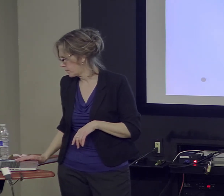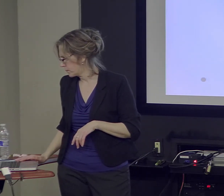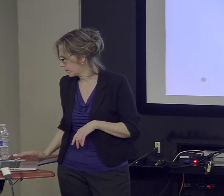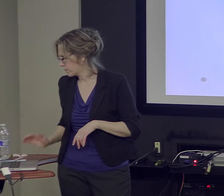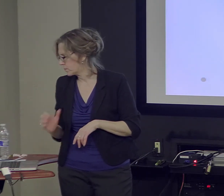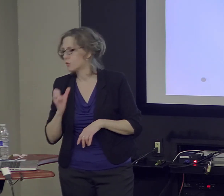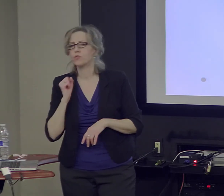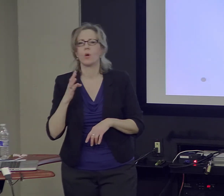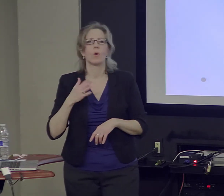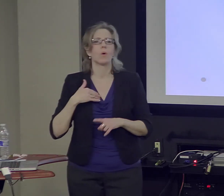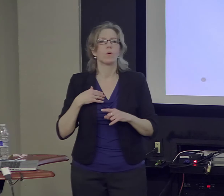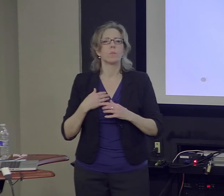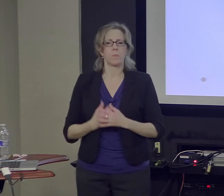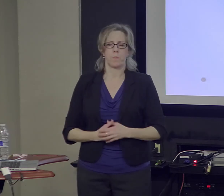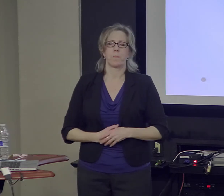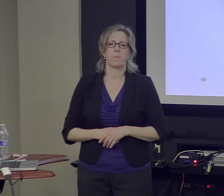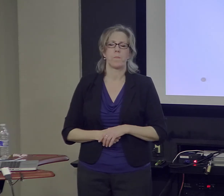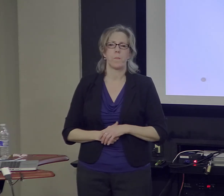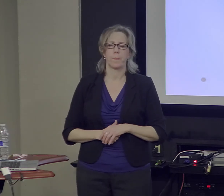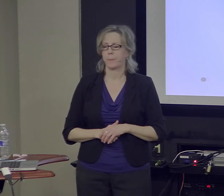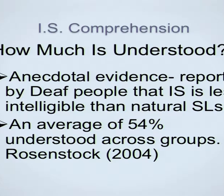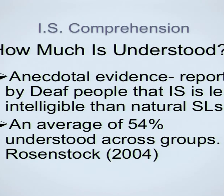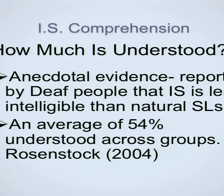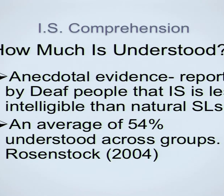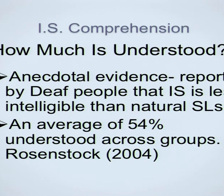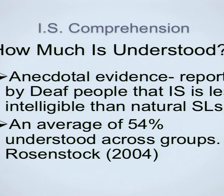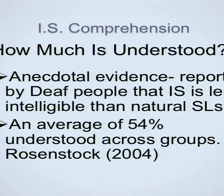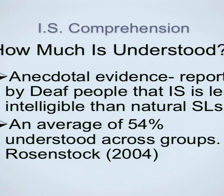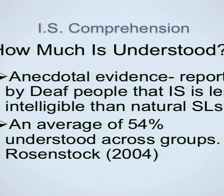We don't want to compare apples to oranges.